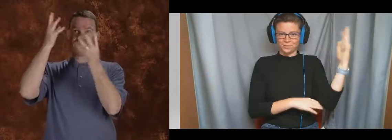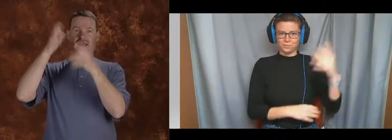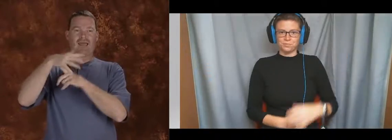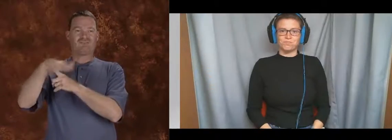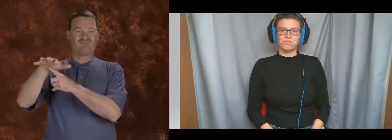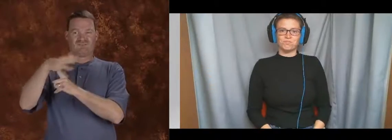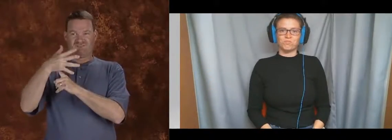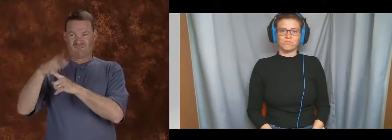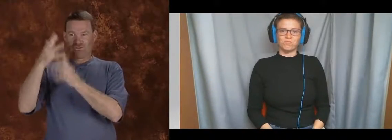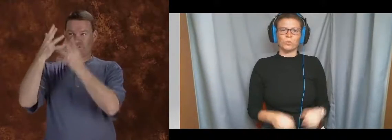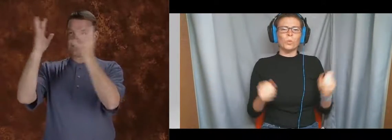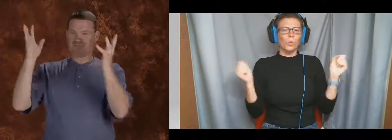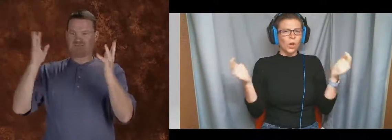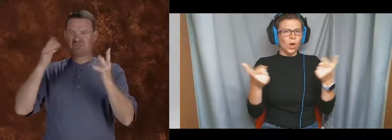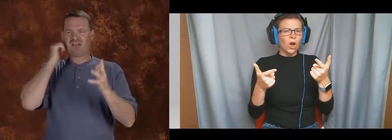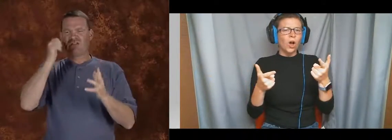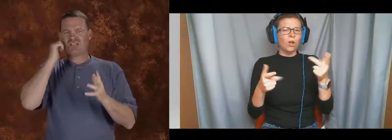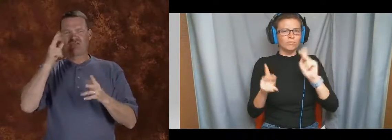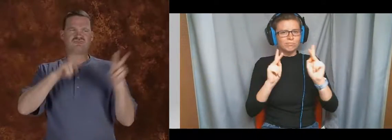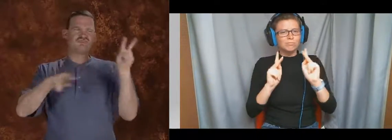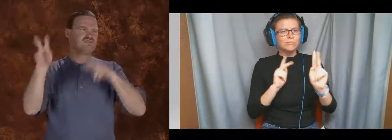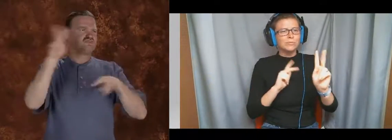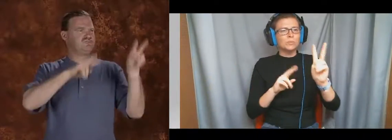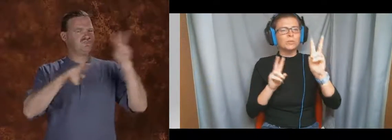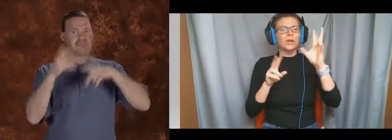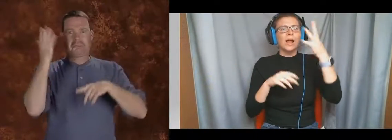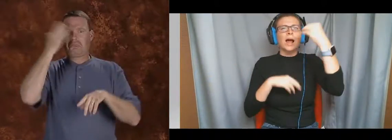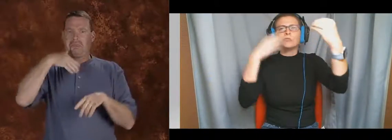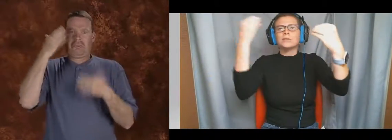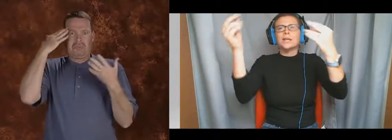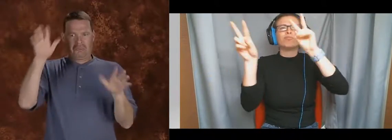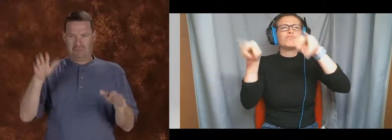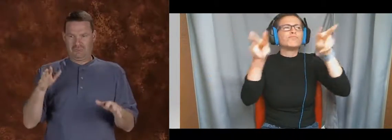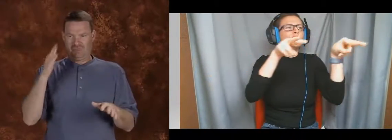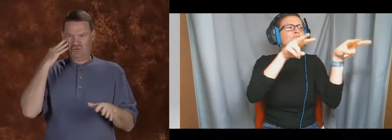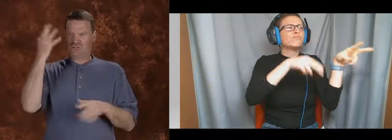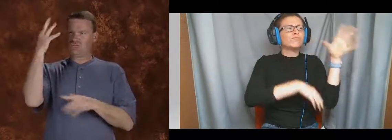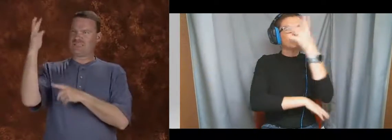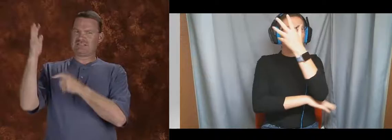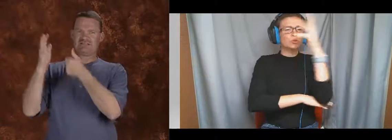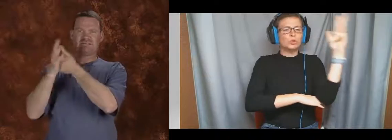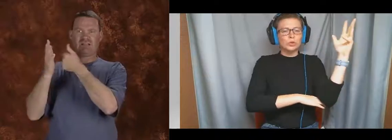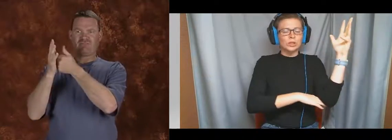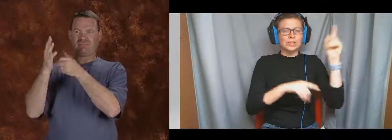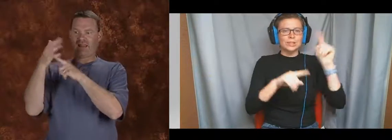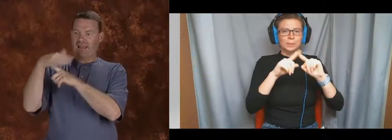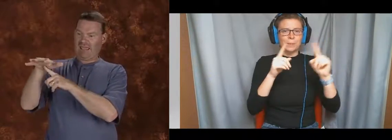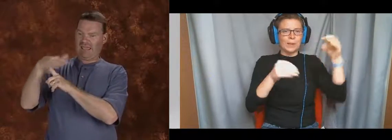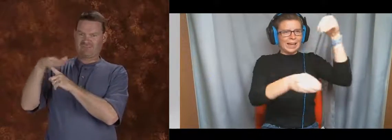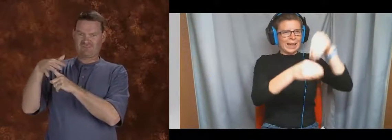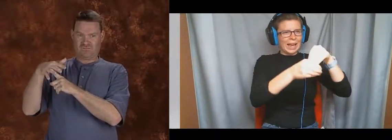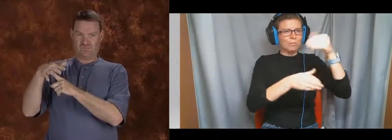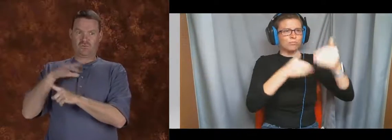We all look at trees all around outside, but we don't actually know really what's going on inside.